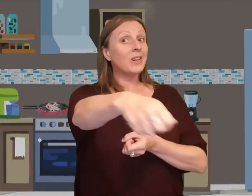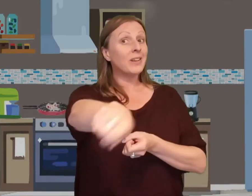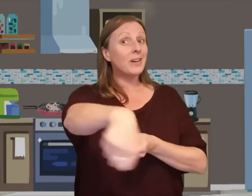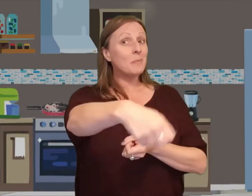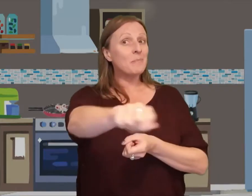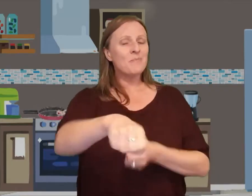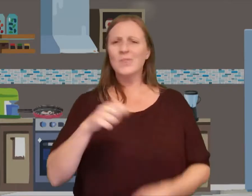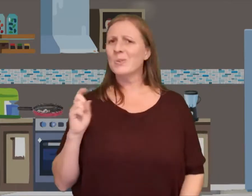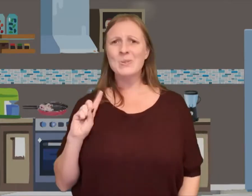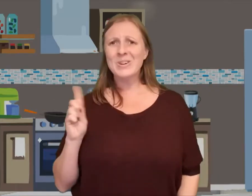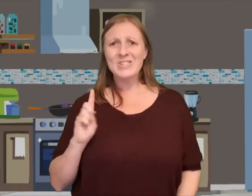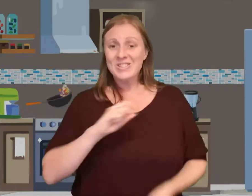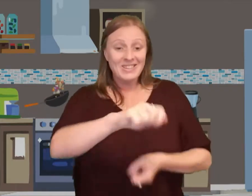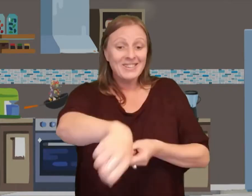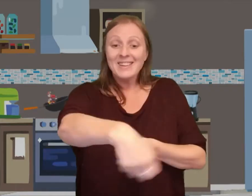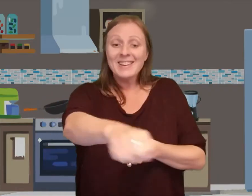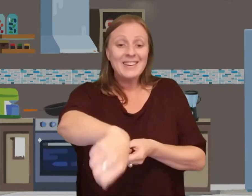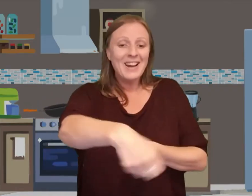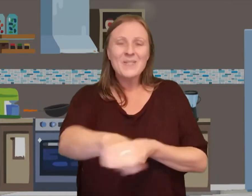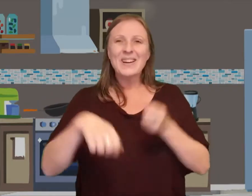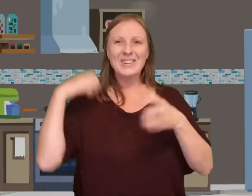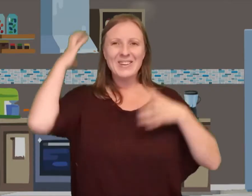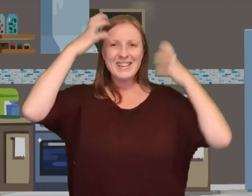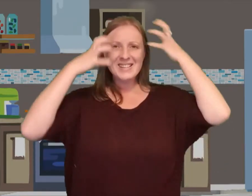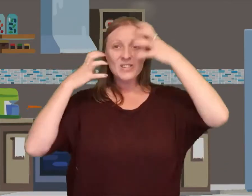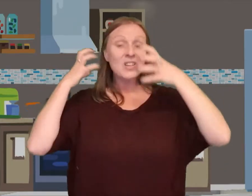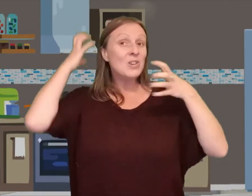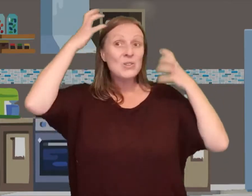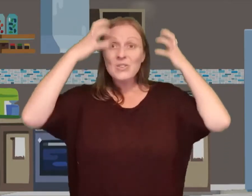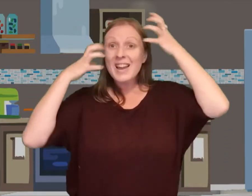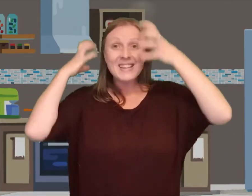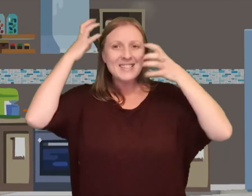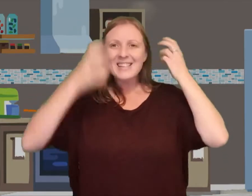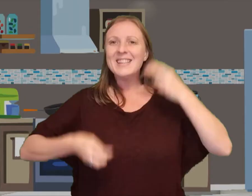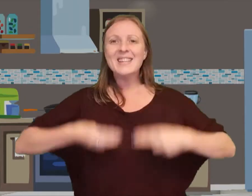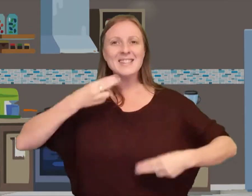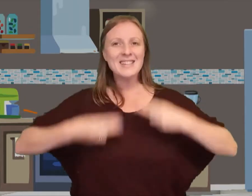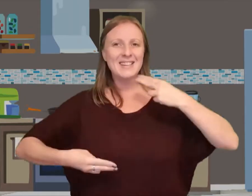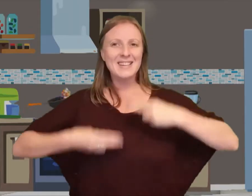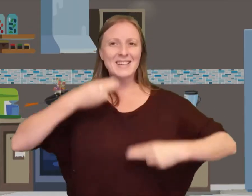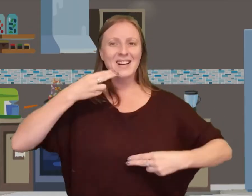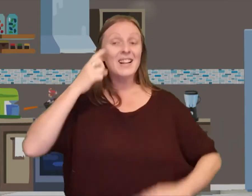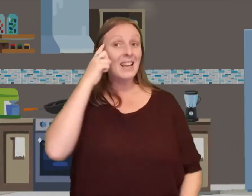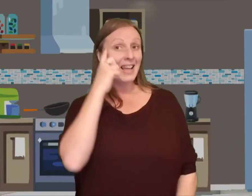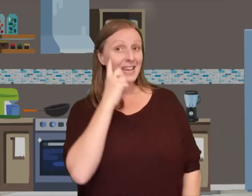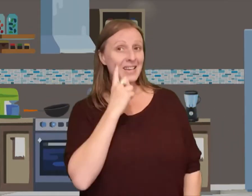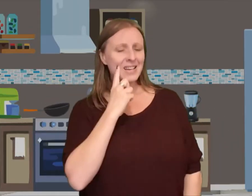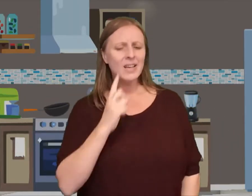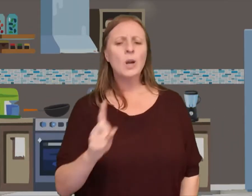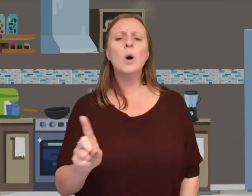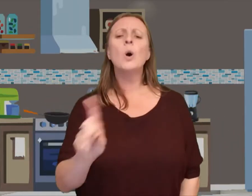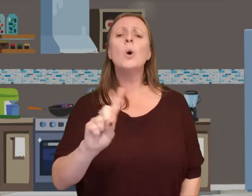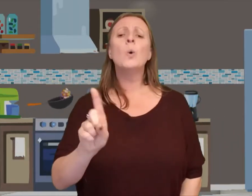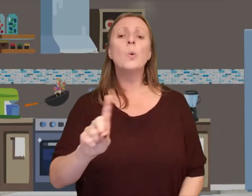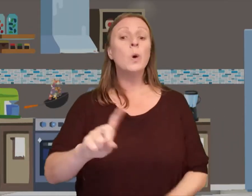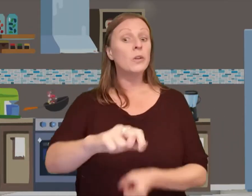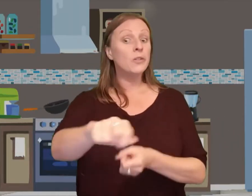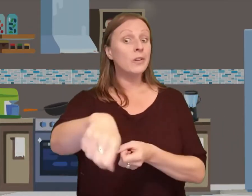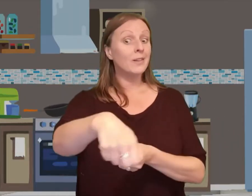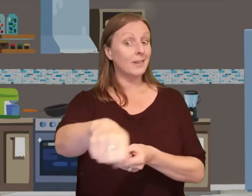cooking up? What you cooking up? Crazy, crazy dinner lady, what you